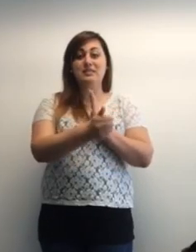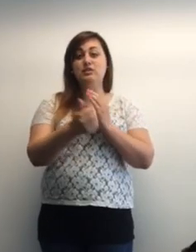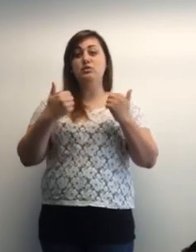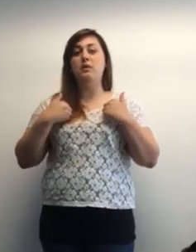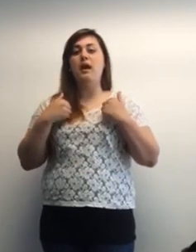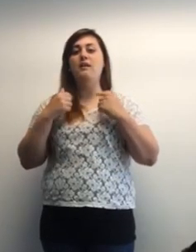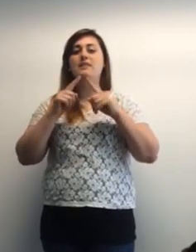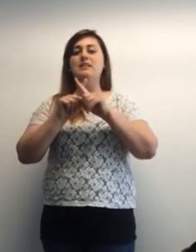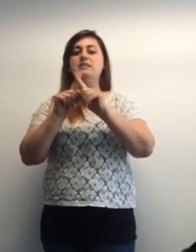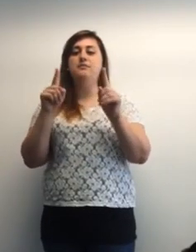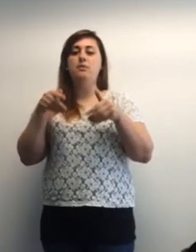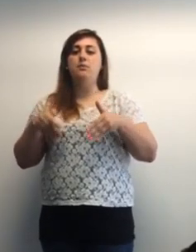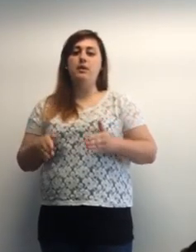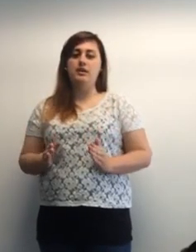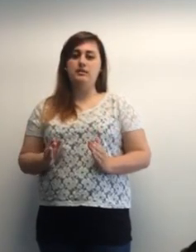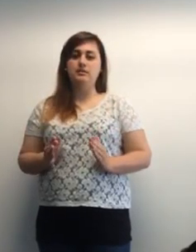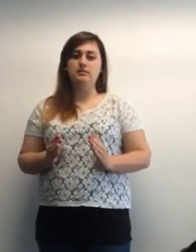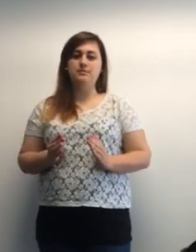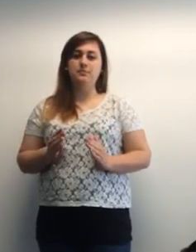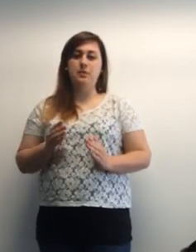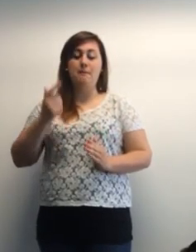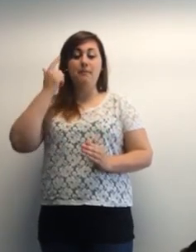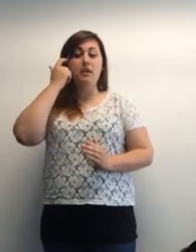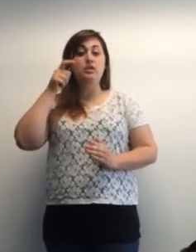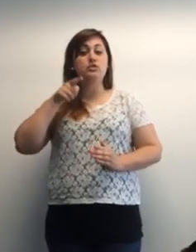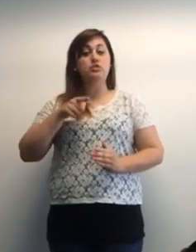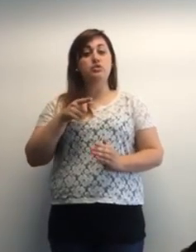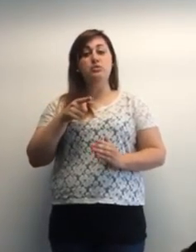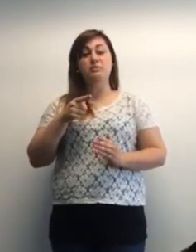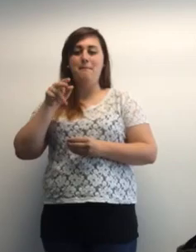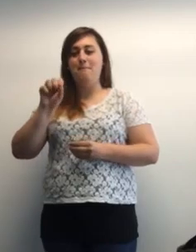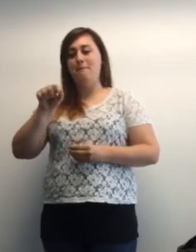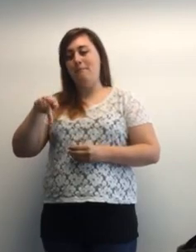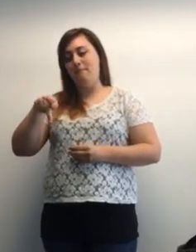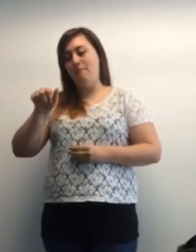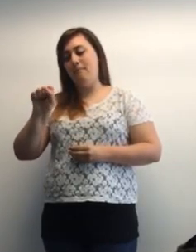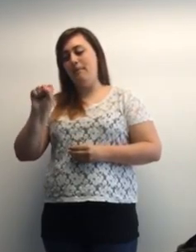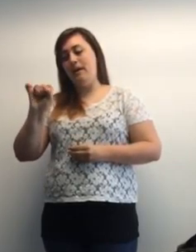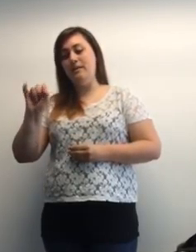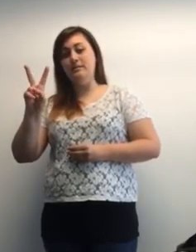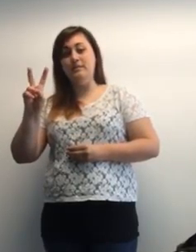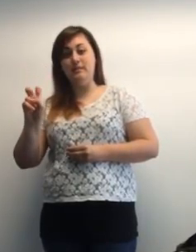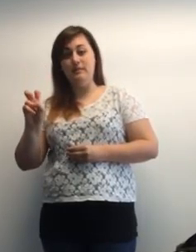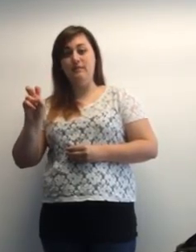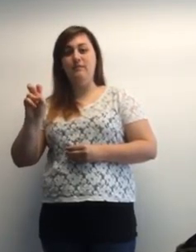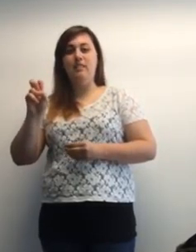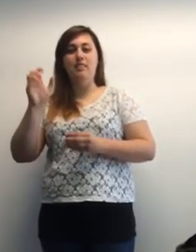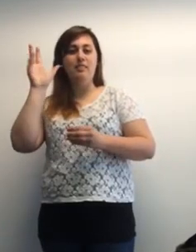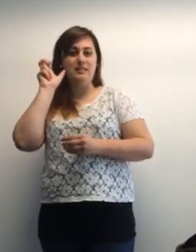that for the most part, you hold the key to all of the